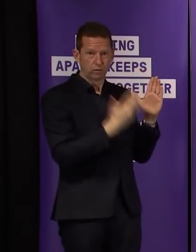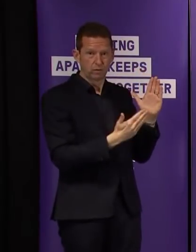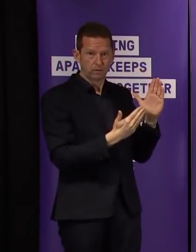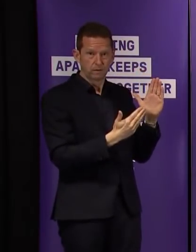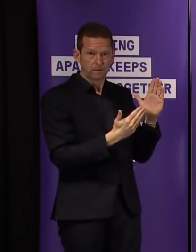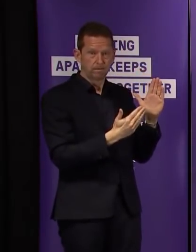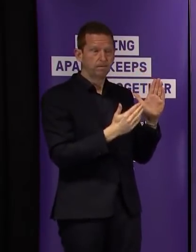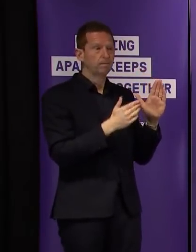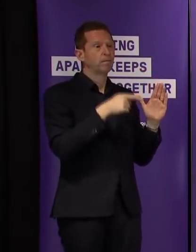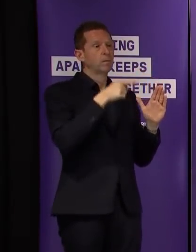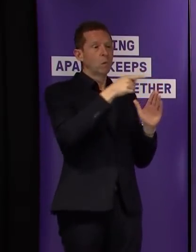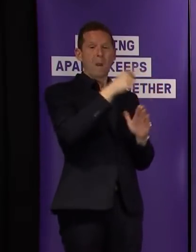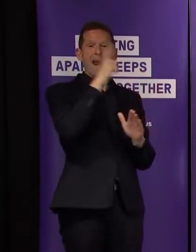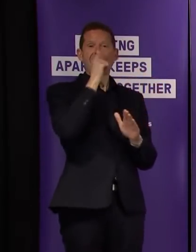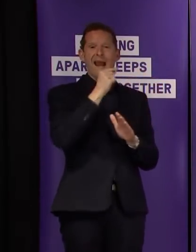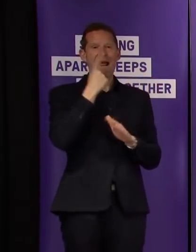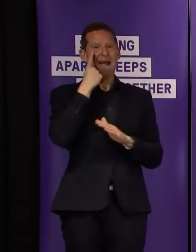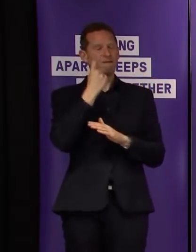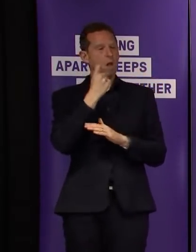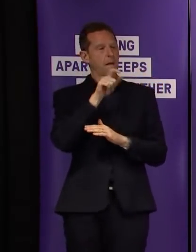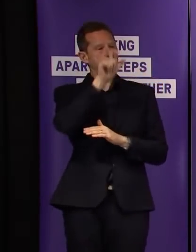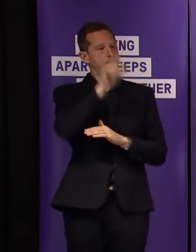You can link up with someone else.